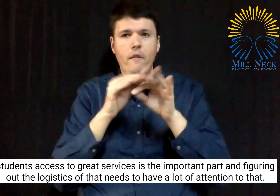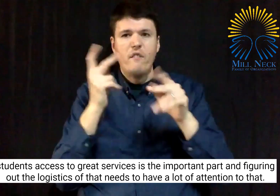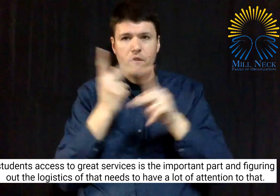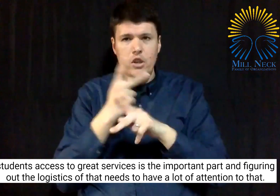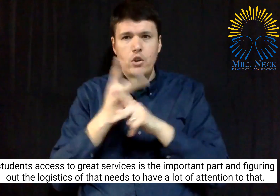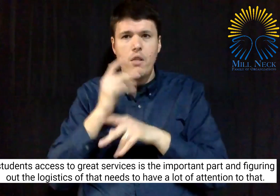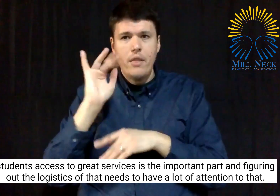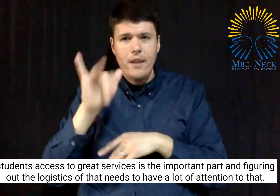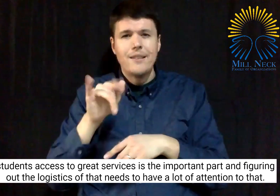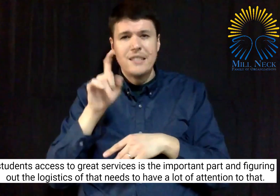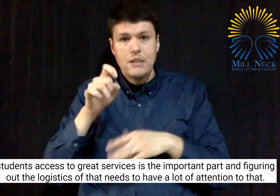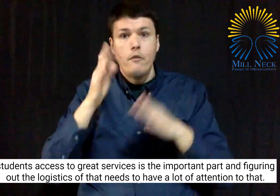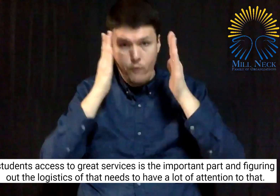a lot of attention to that.